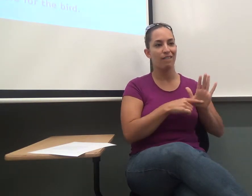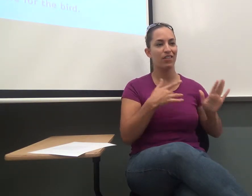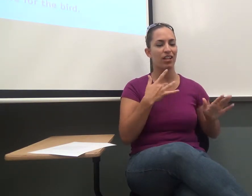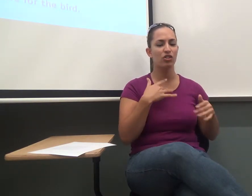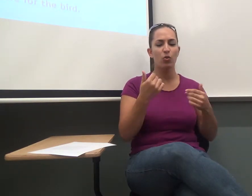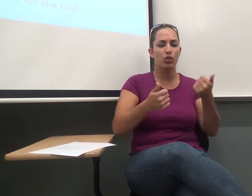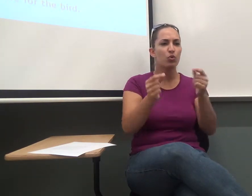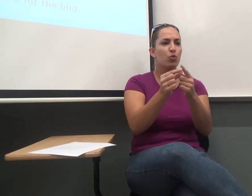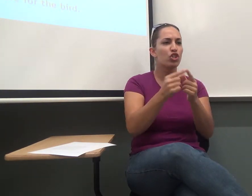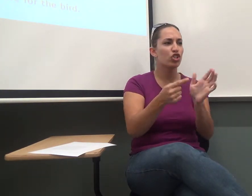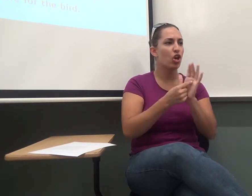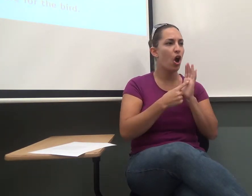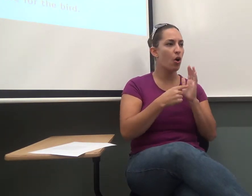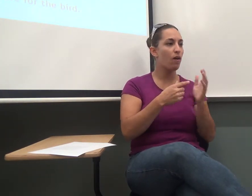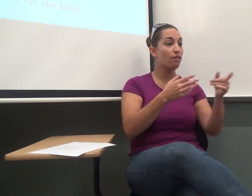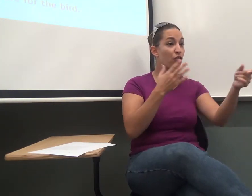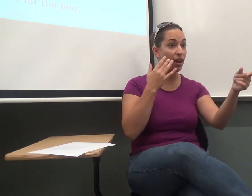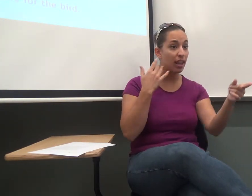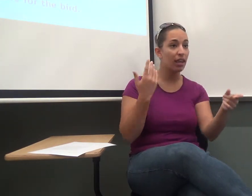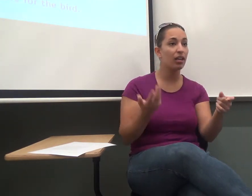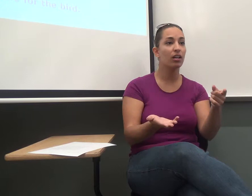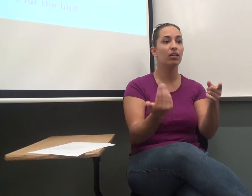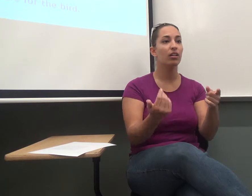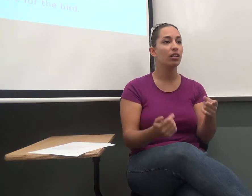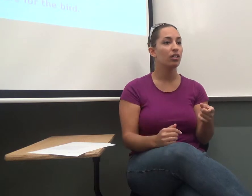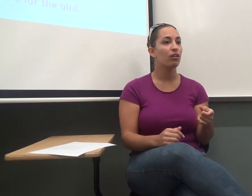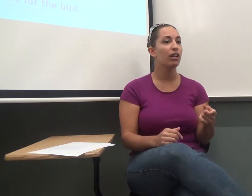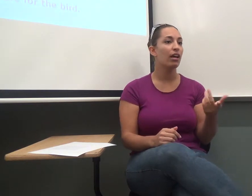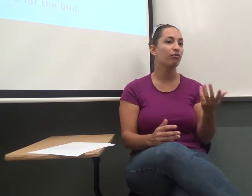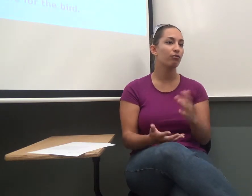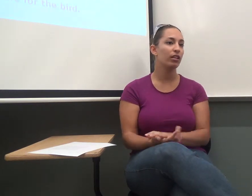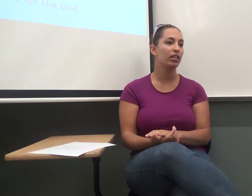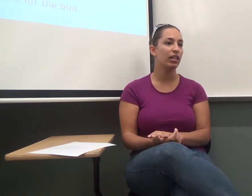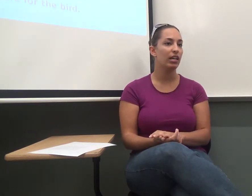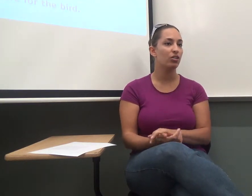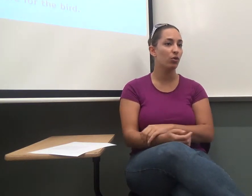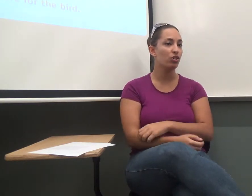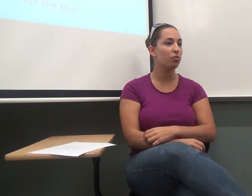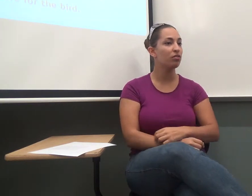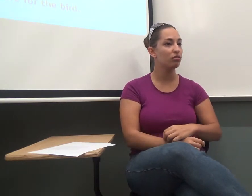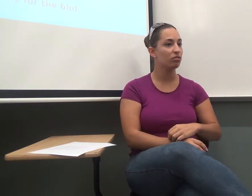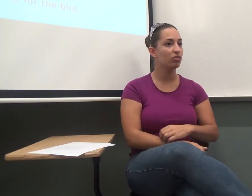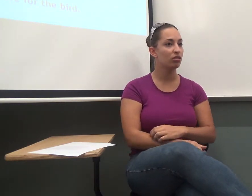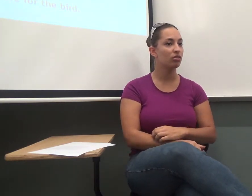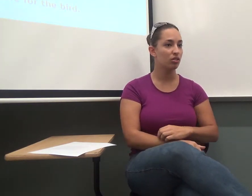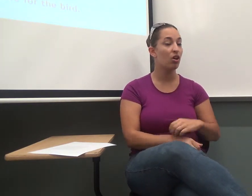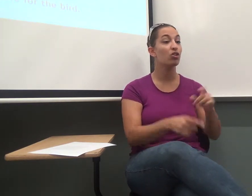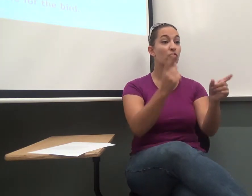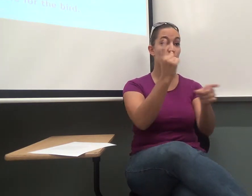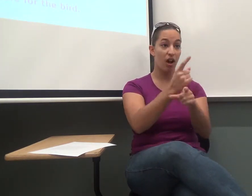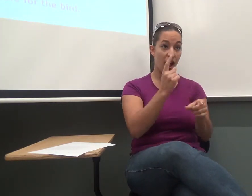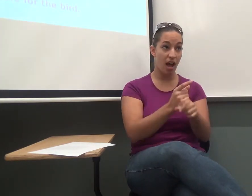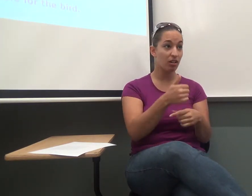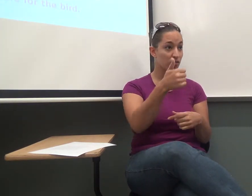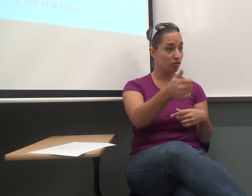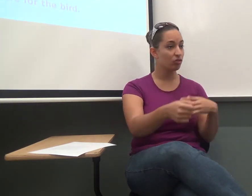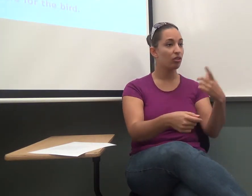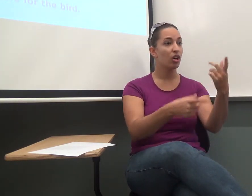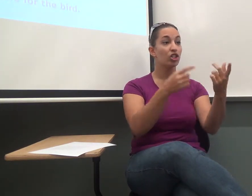words. Friendly. Sandra, hold on, let's raise our hands. Yeah, friendly and sociable. Friendly and sociable. There's some. Go ahead, Ginger. Intelligent